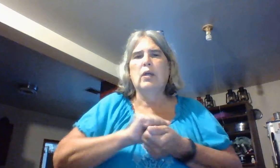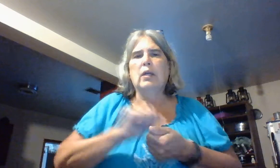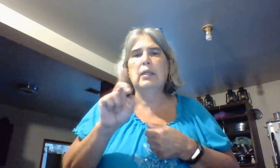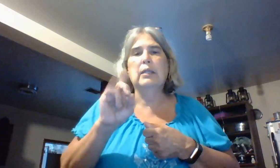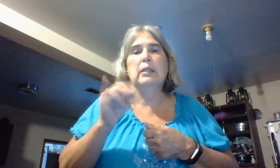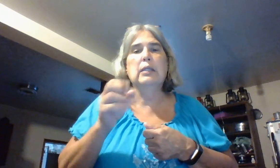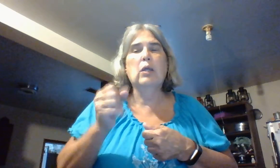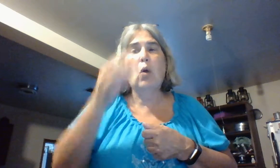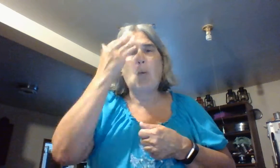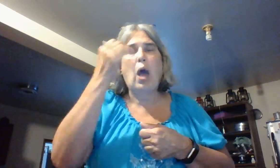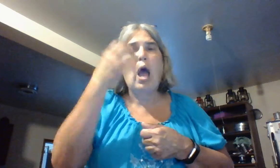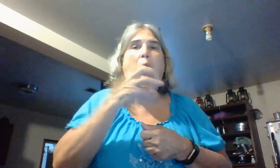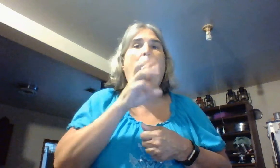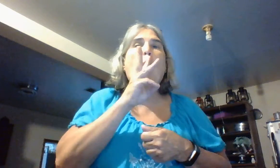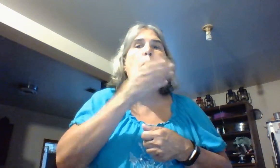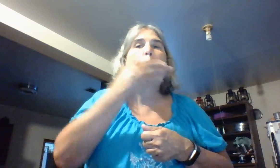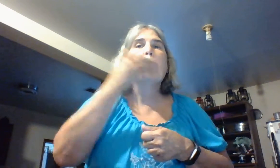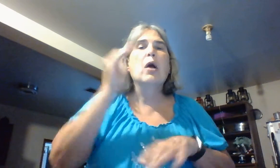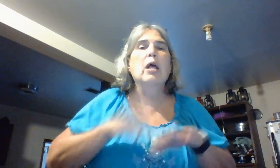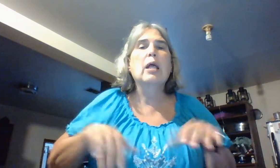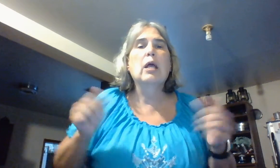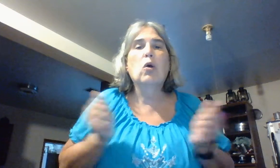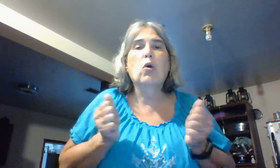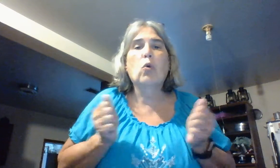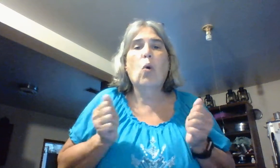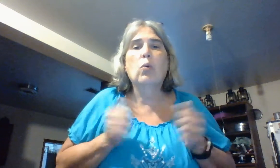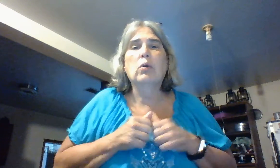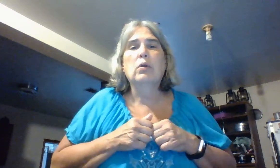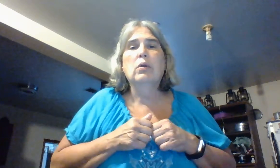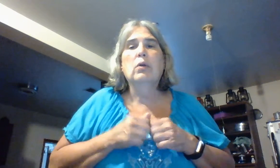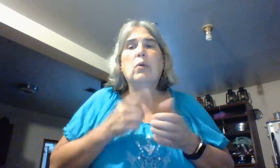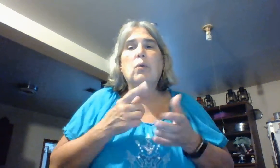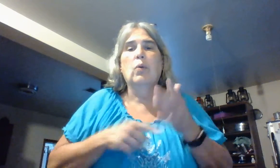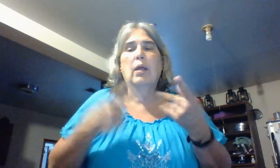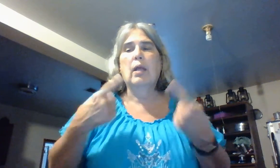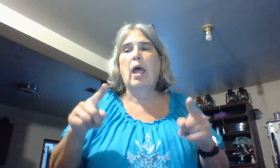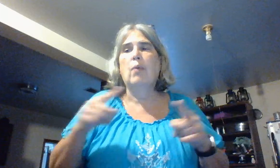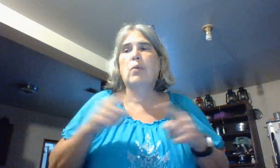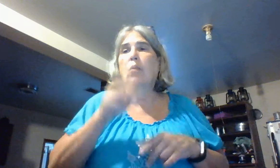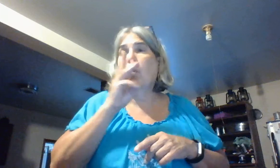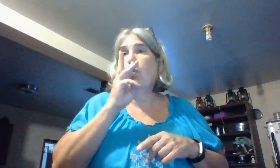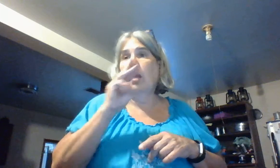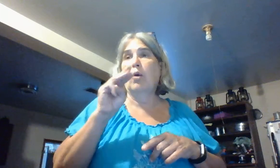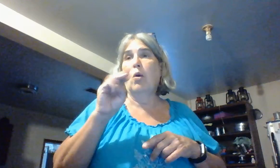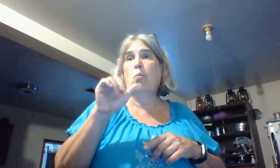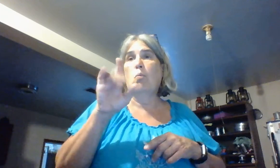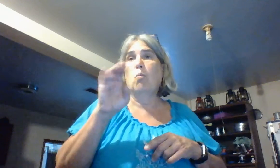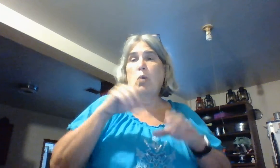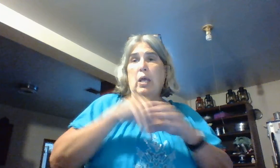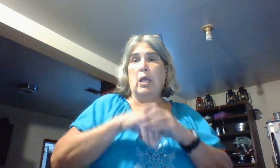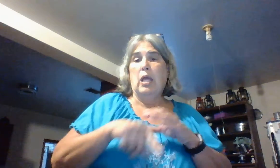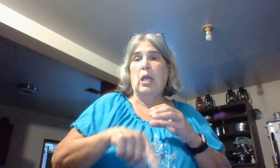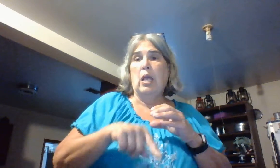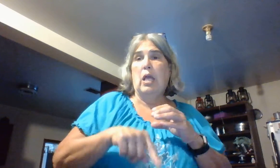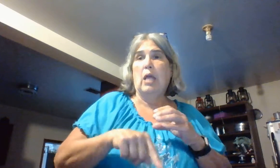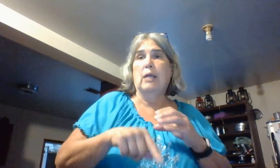better than cold water? What's happening to those water molecules in hot water versus cold water? It has to do